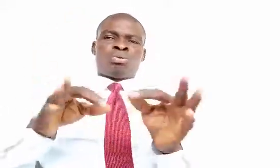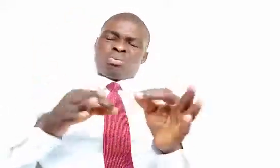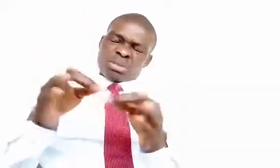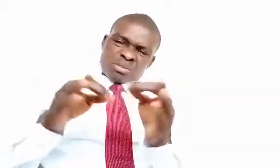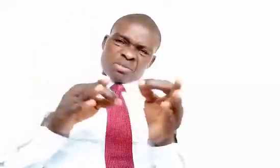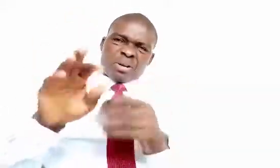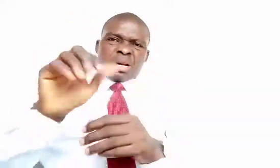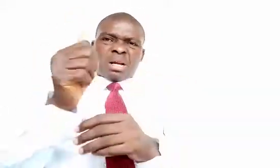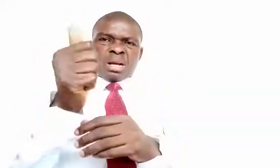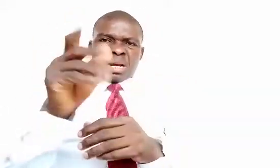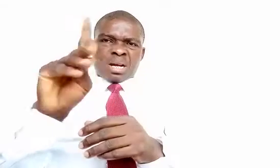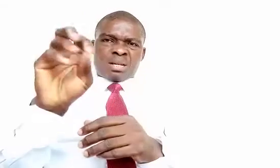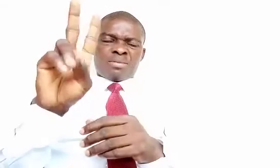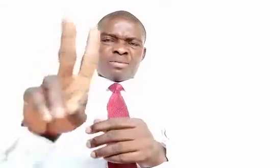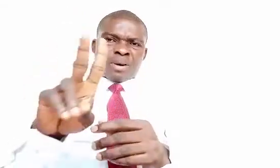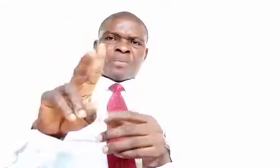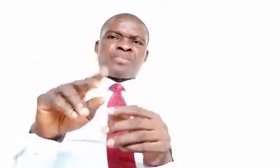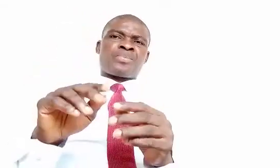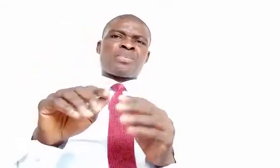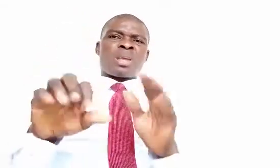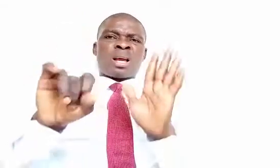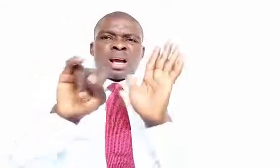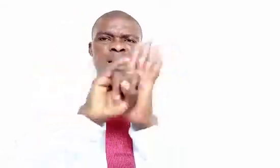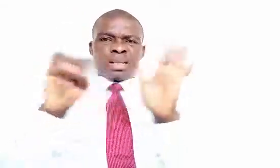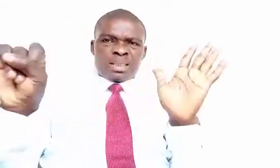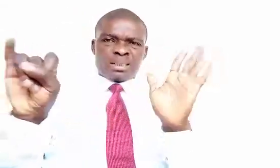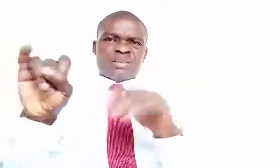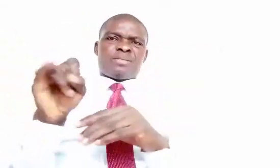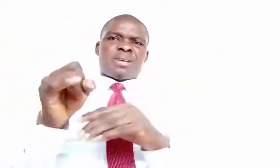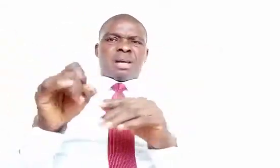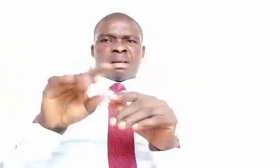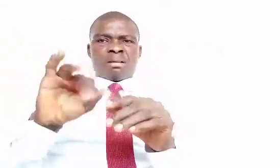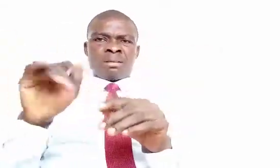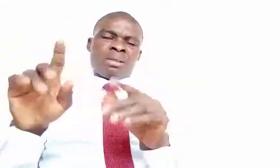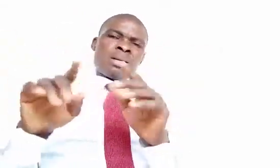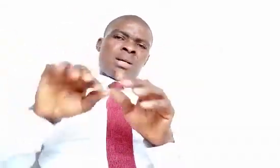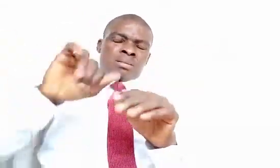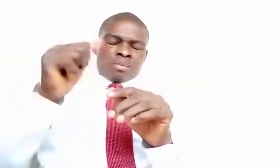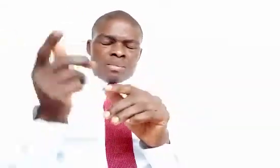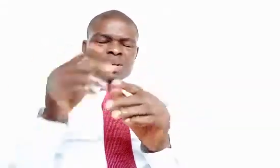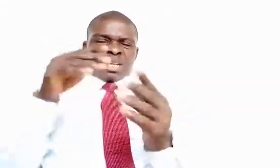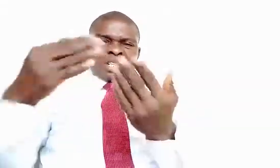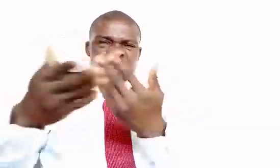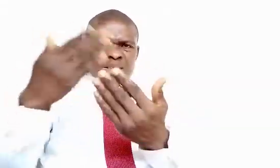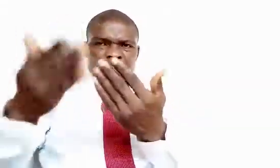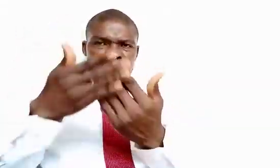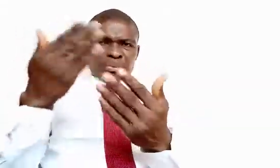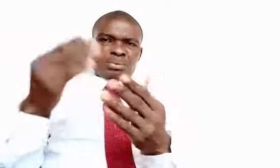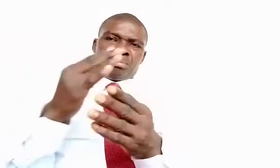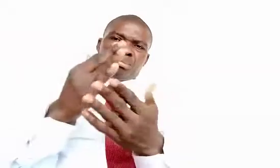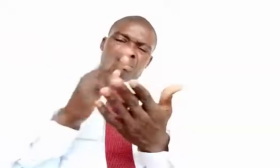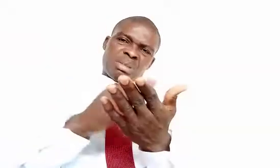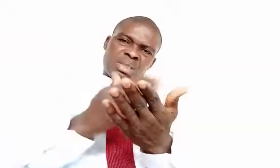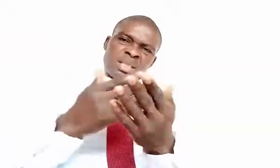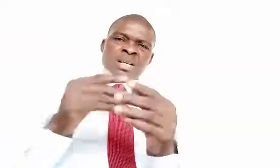adverbs, identify adverbs of manner and frequency in any given sentences, formulate